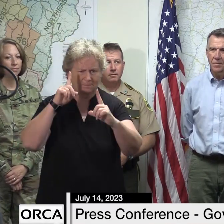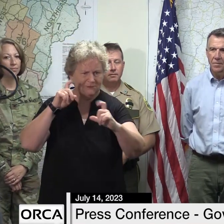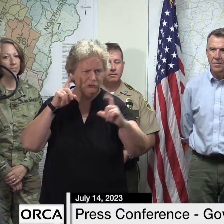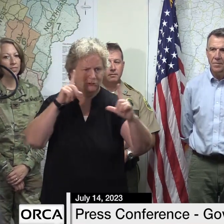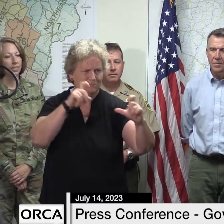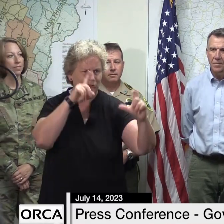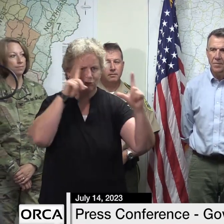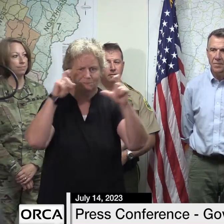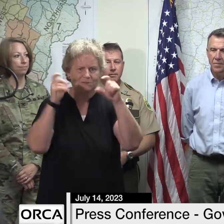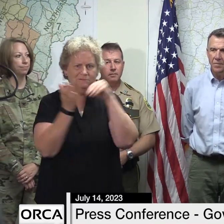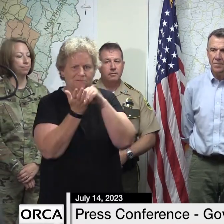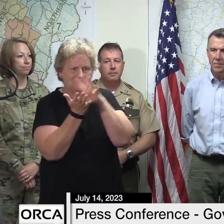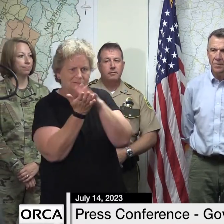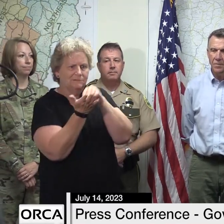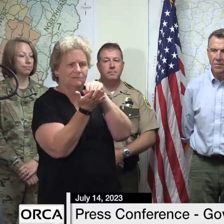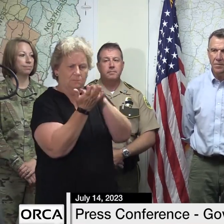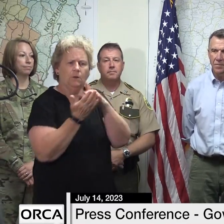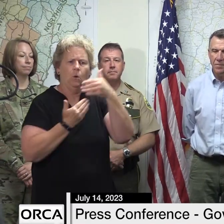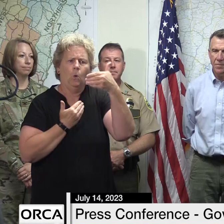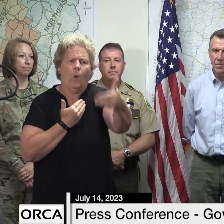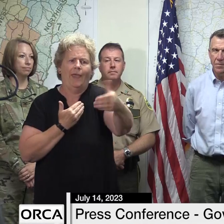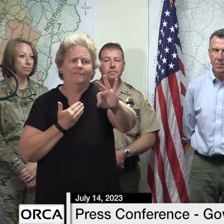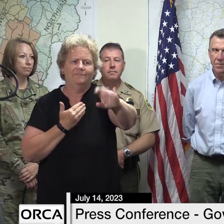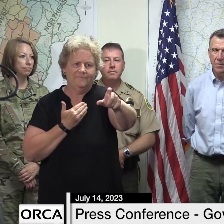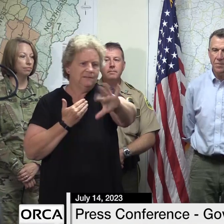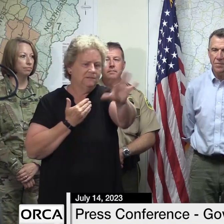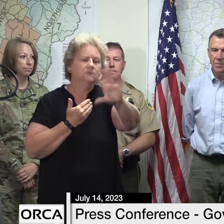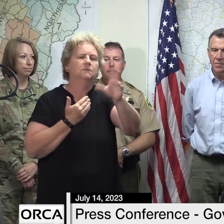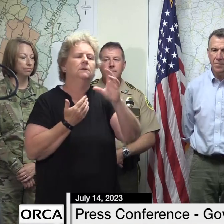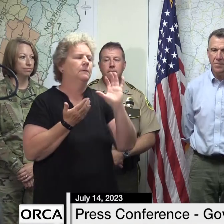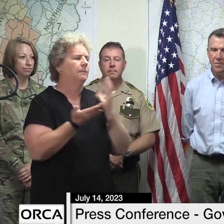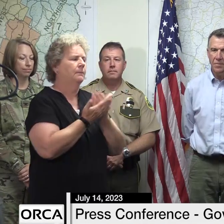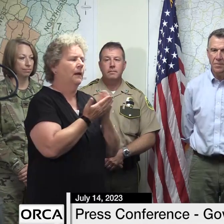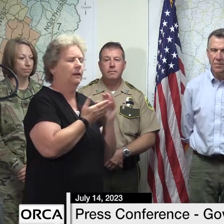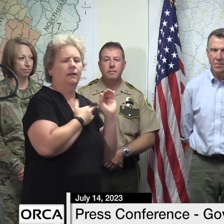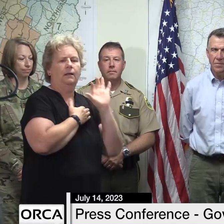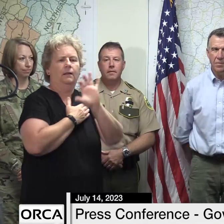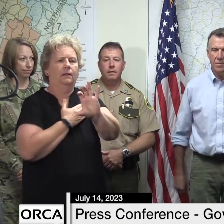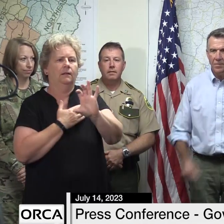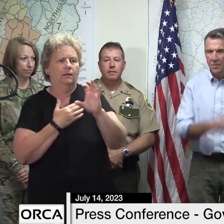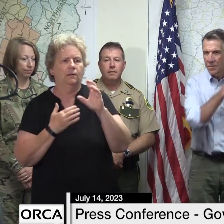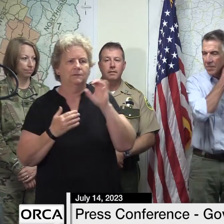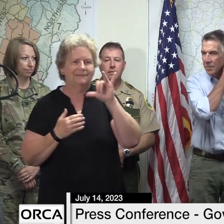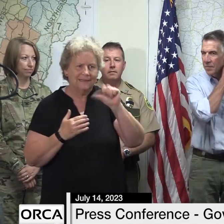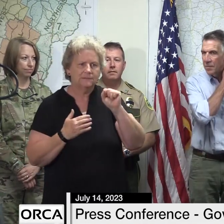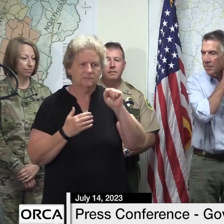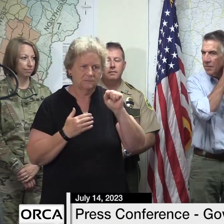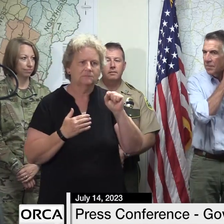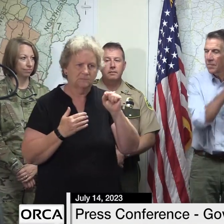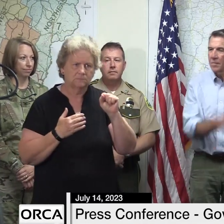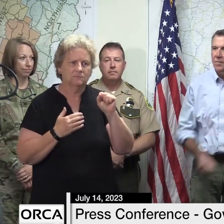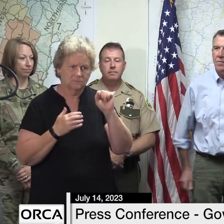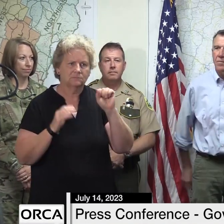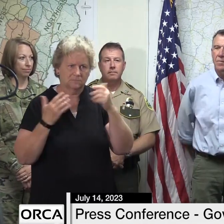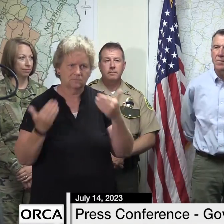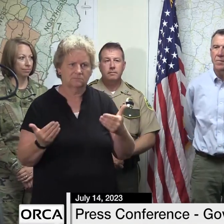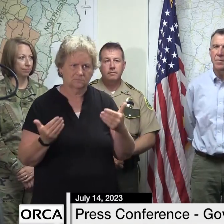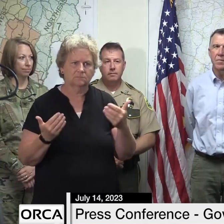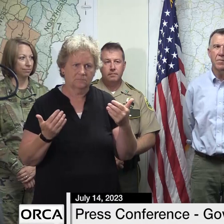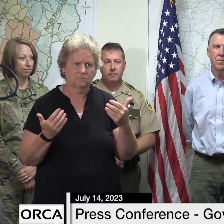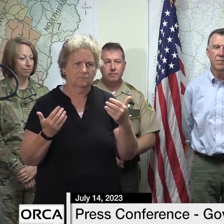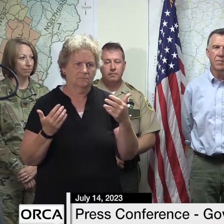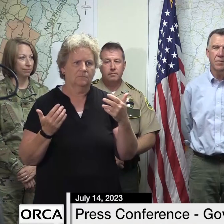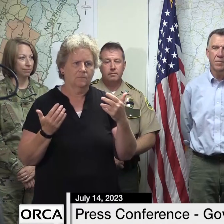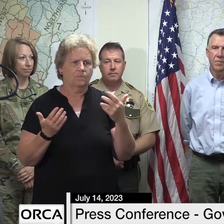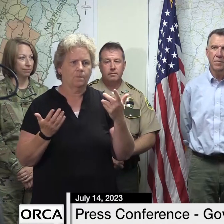any repairs, necessary repairs. When our FEMA inspectors go out to look at the property, they are trained to identify